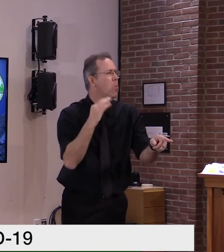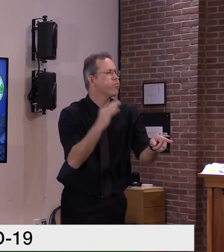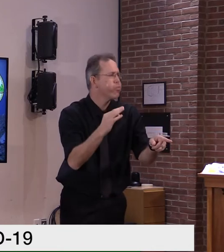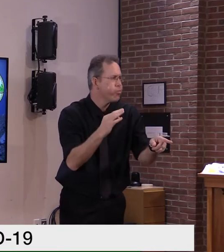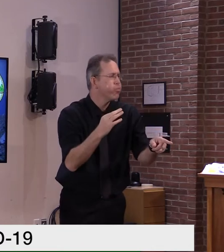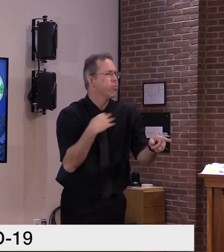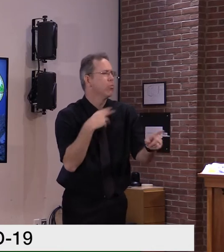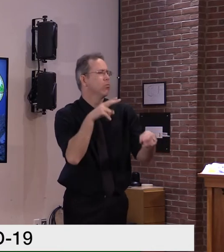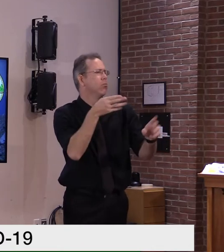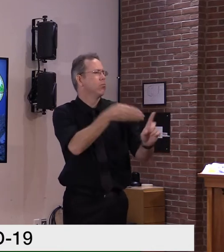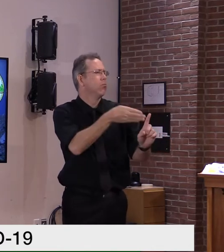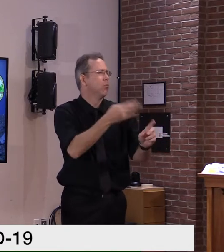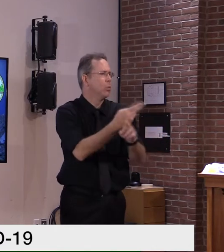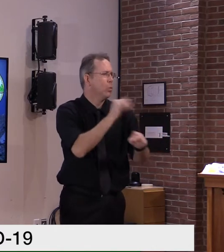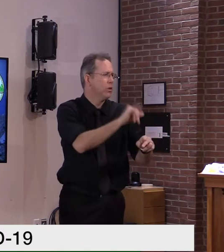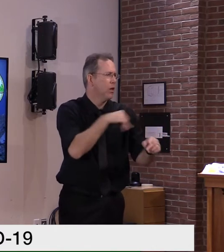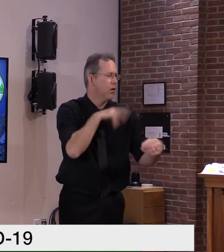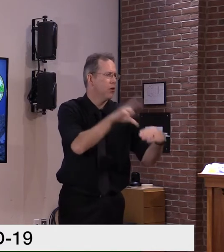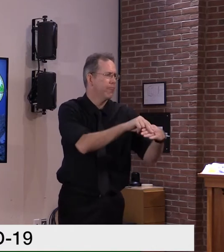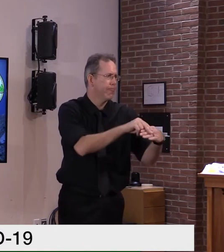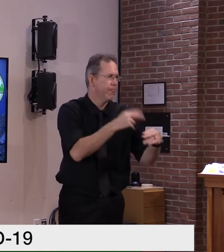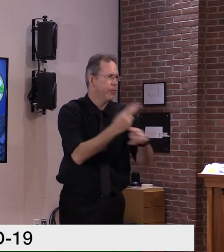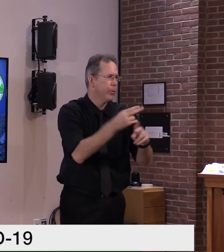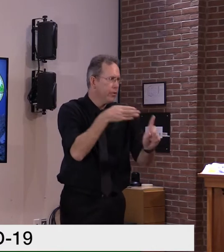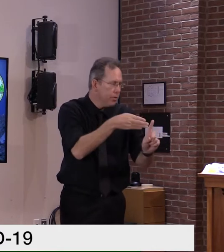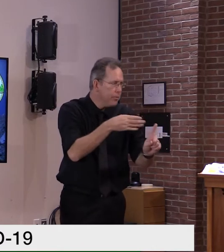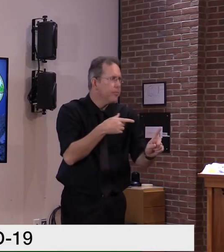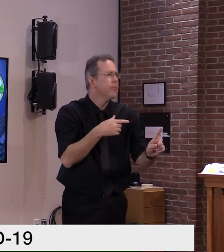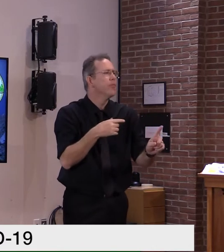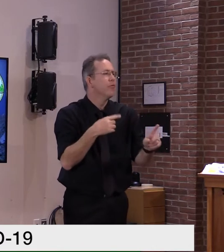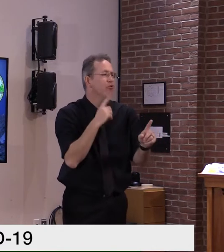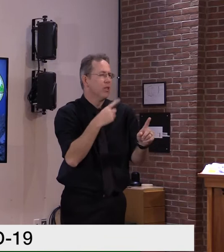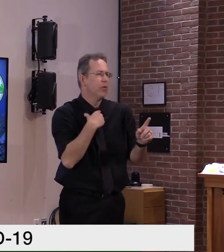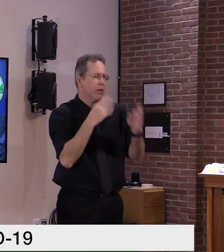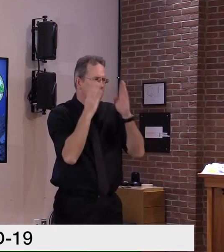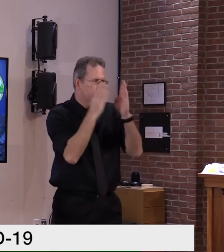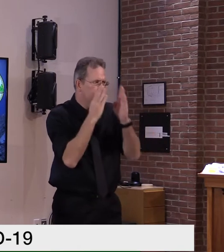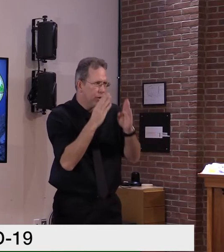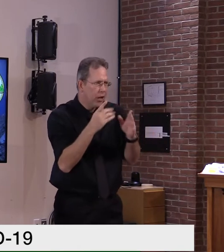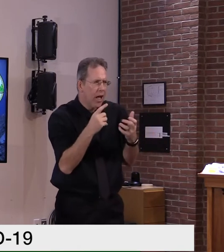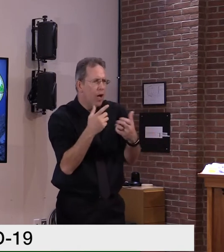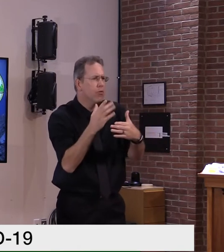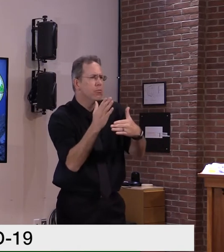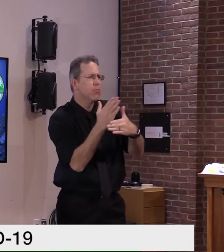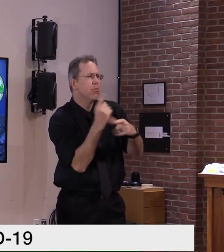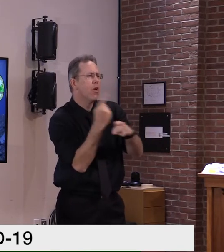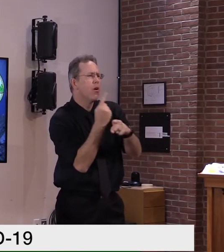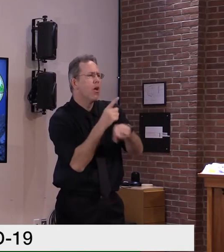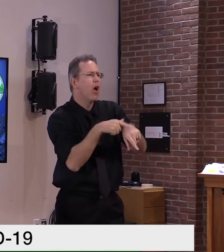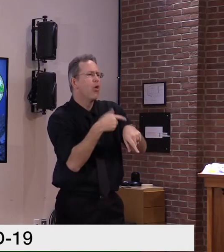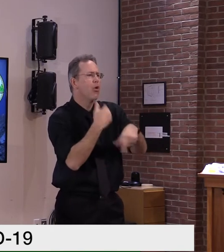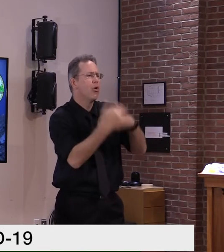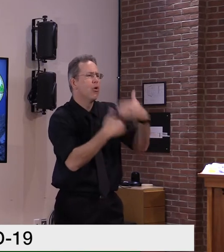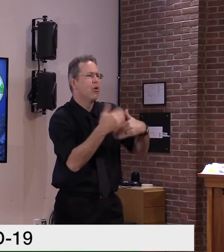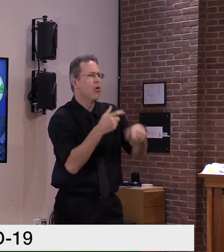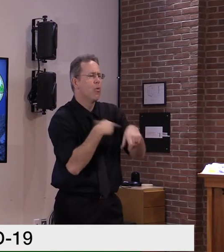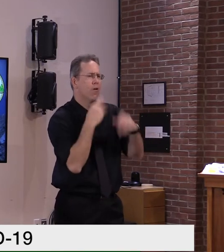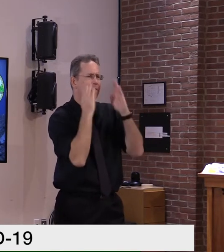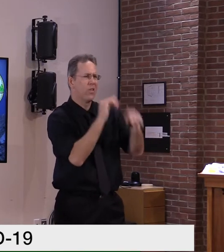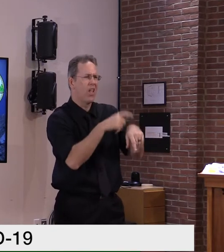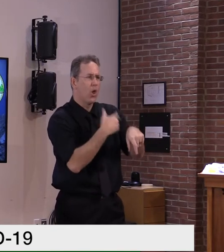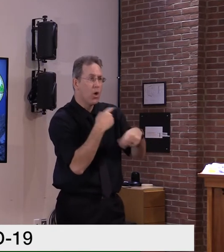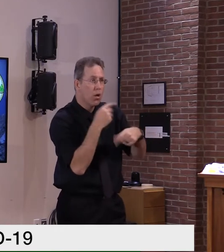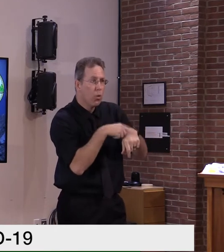really do pay attention to the average turnaround time, given the fact